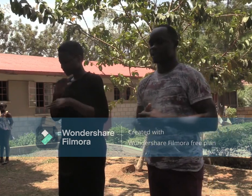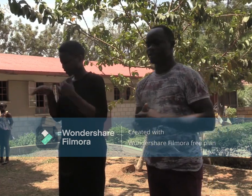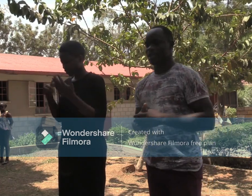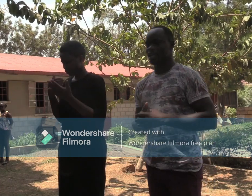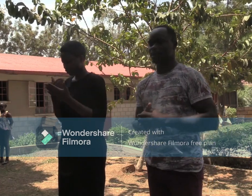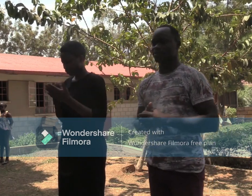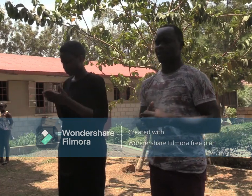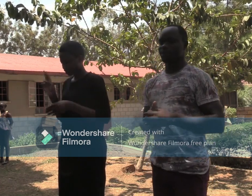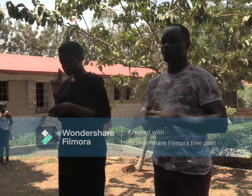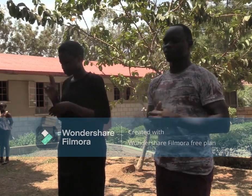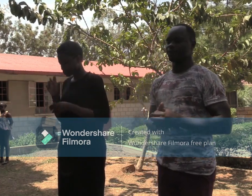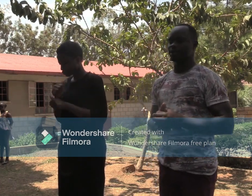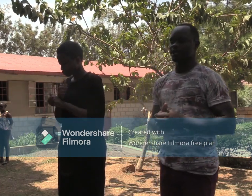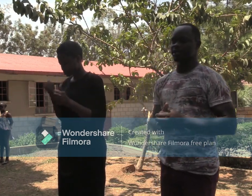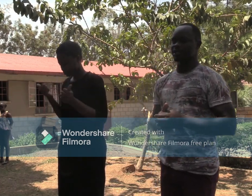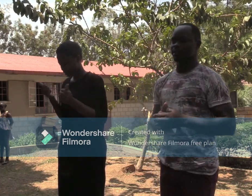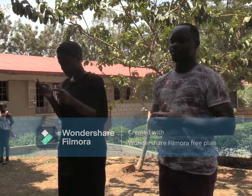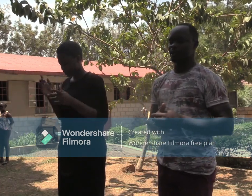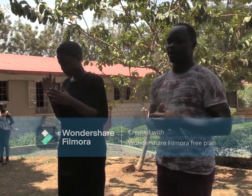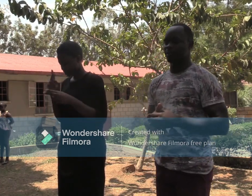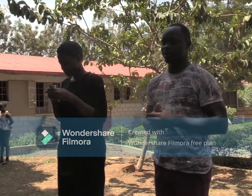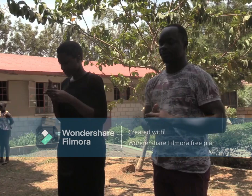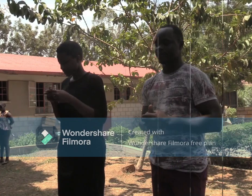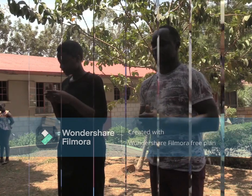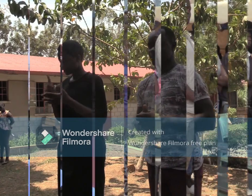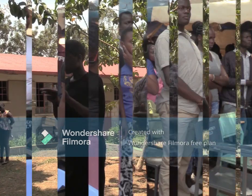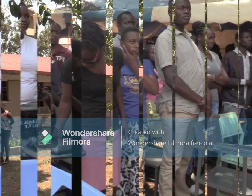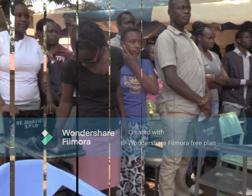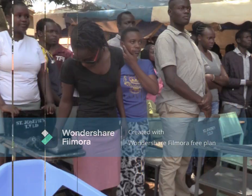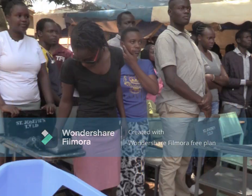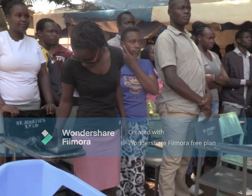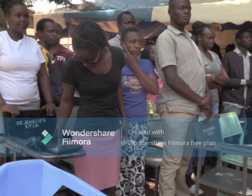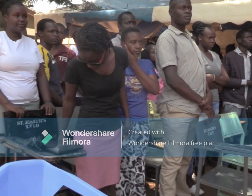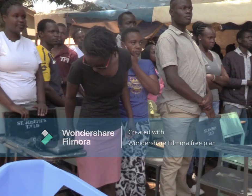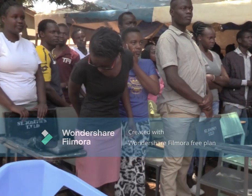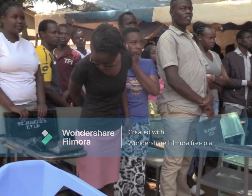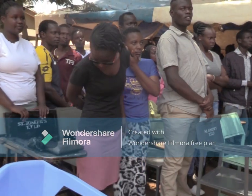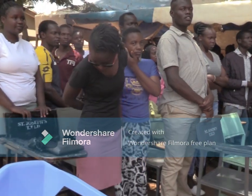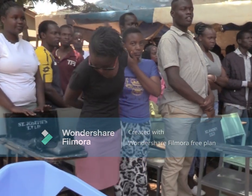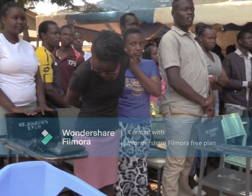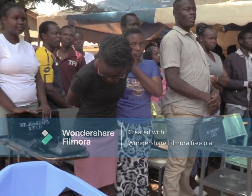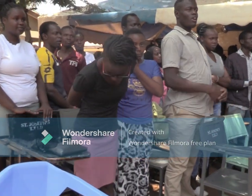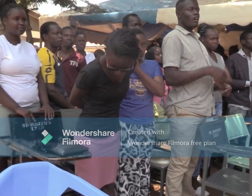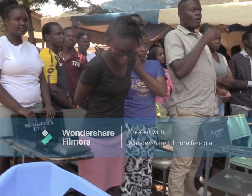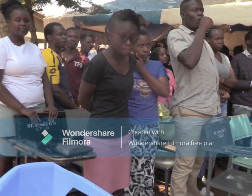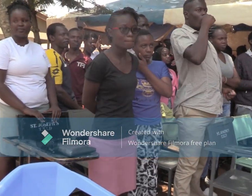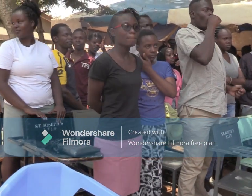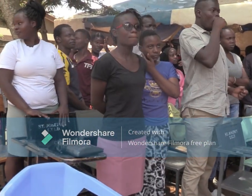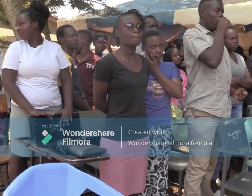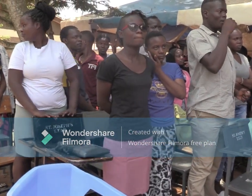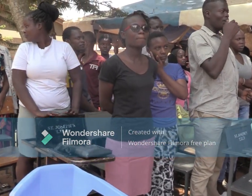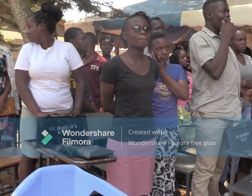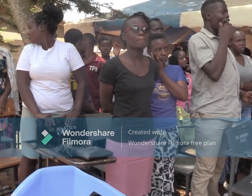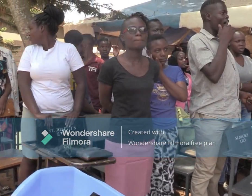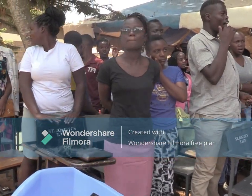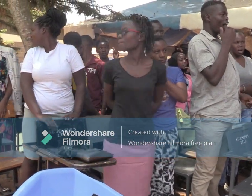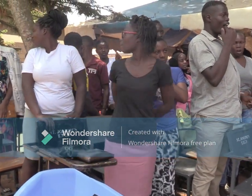public awareness so that the public can embrace the hearing impaired during their